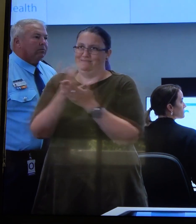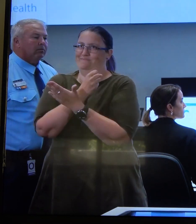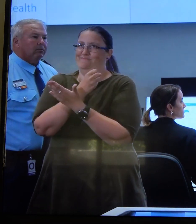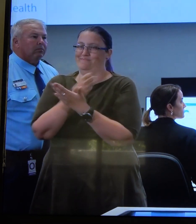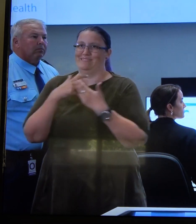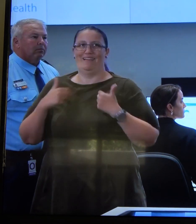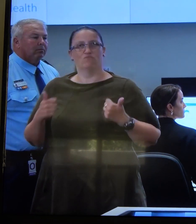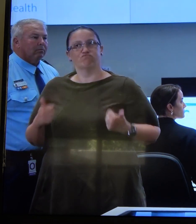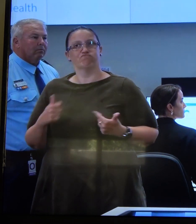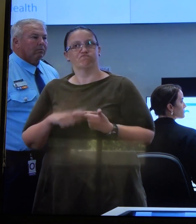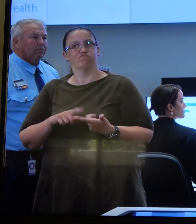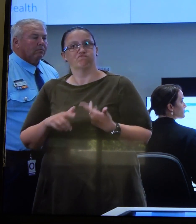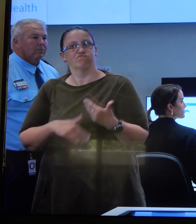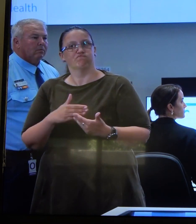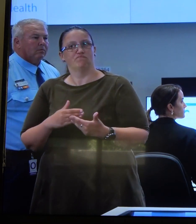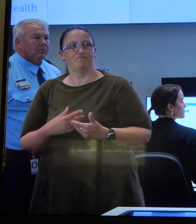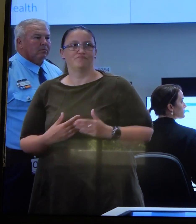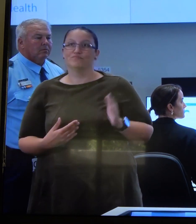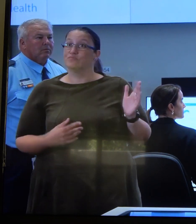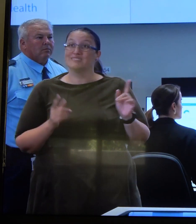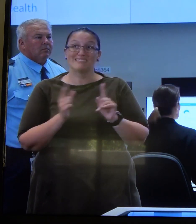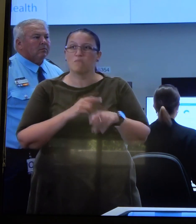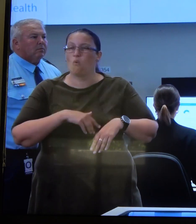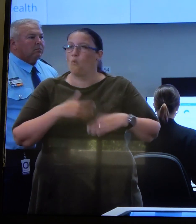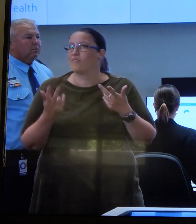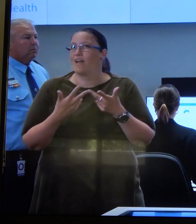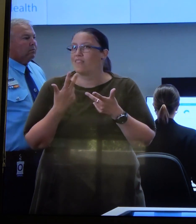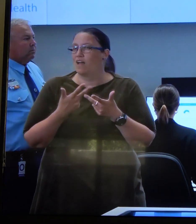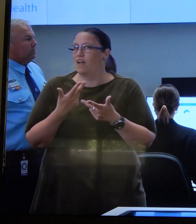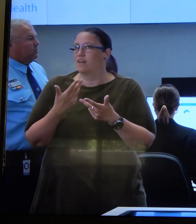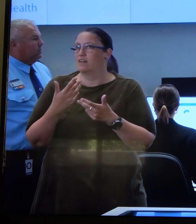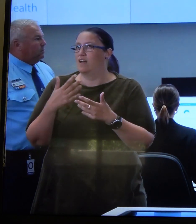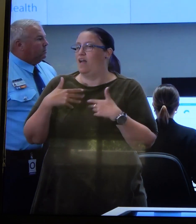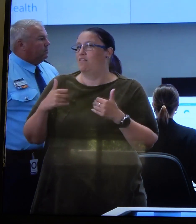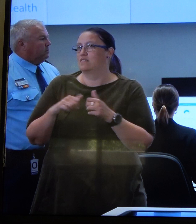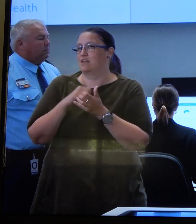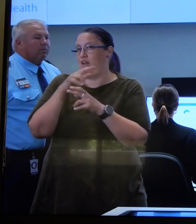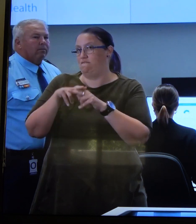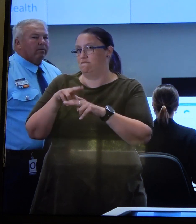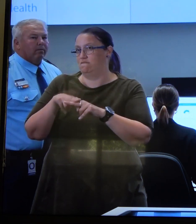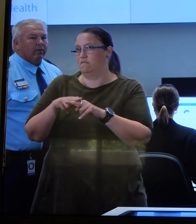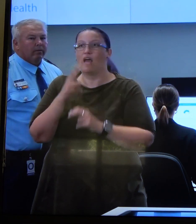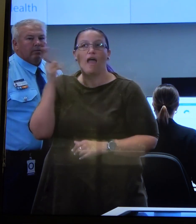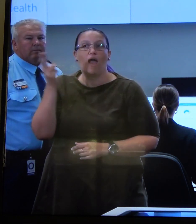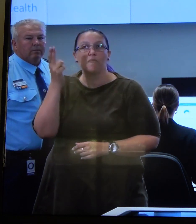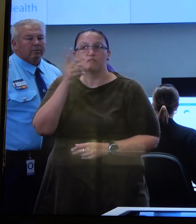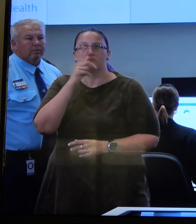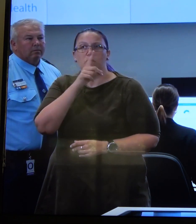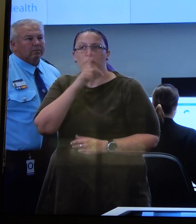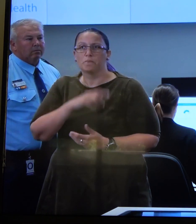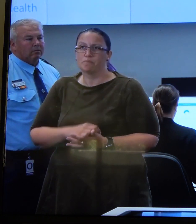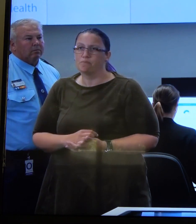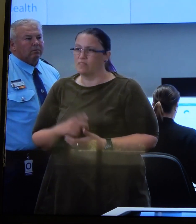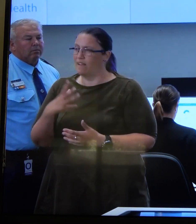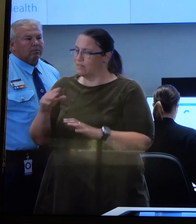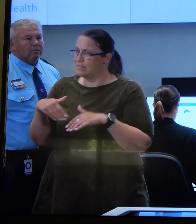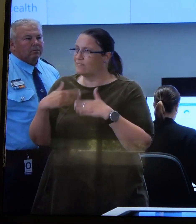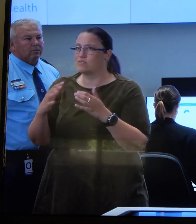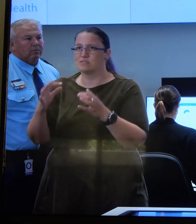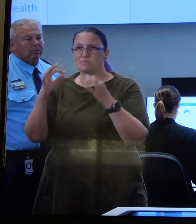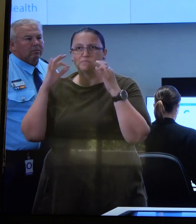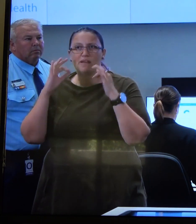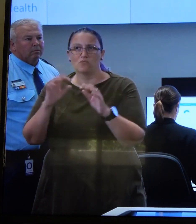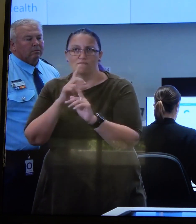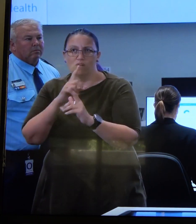We're doing what we're doing with all of the other frontline health staff, and the paramedics are being given